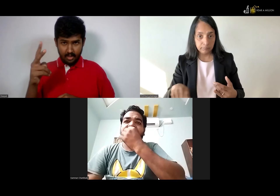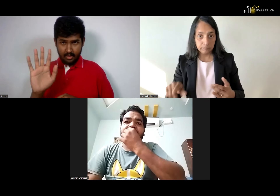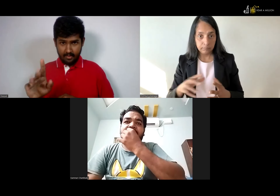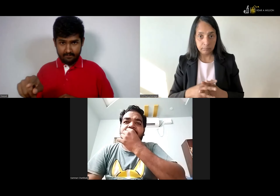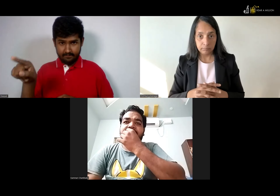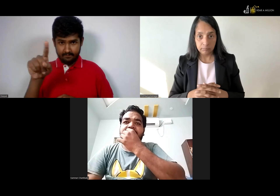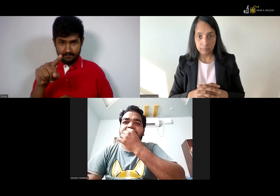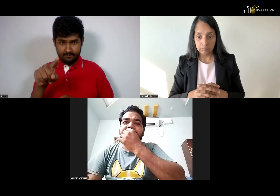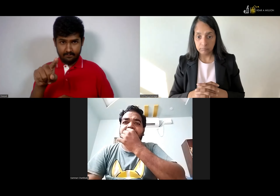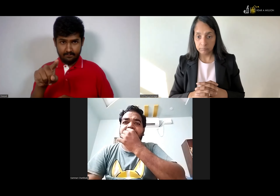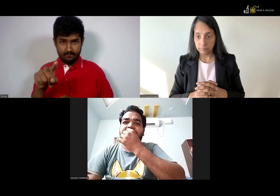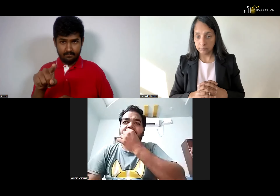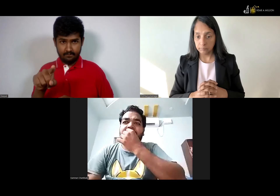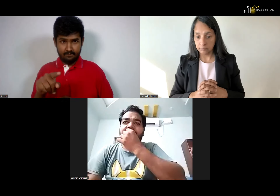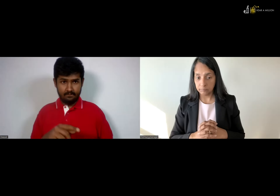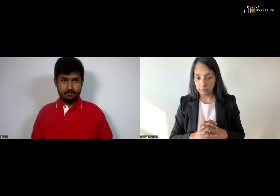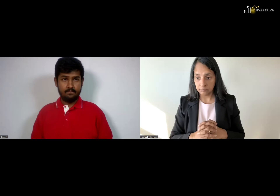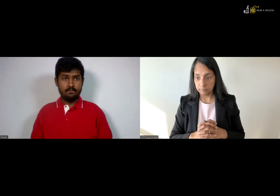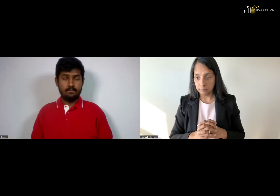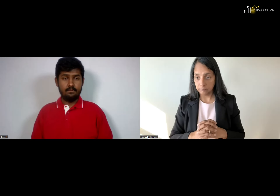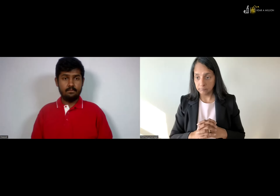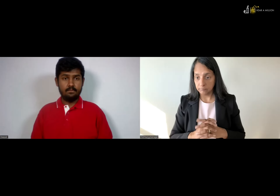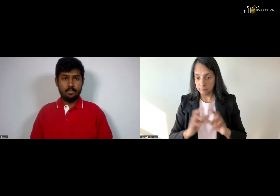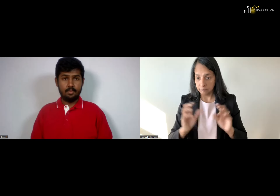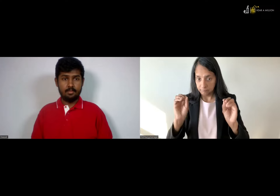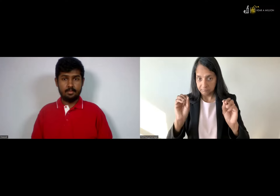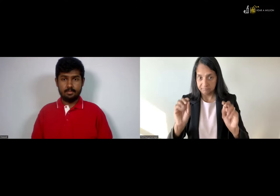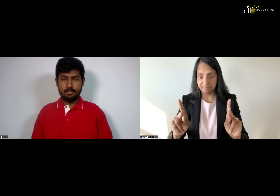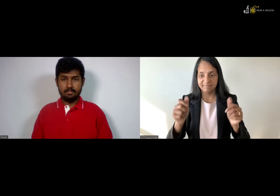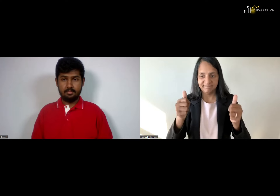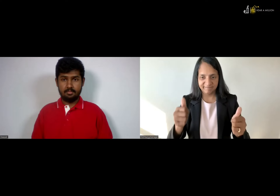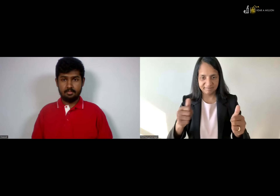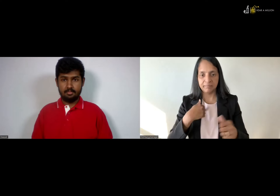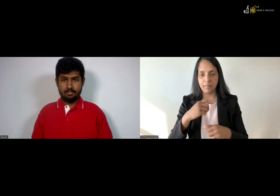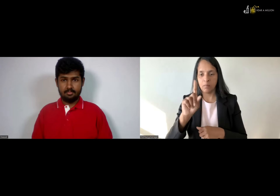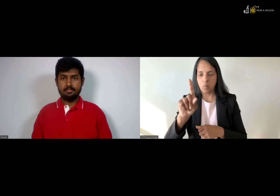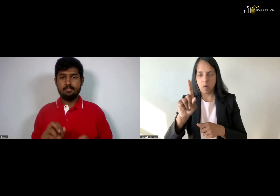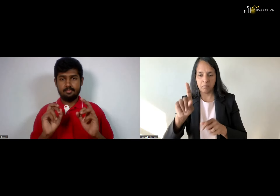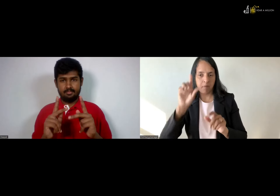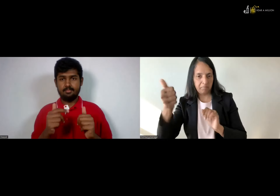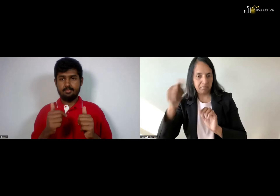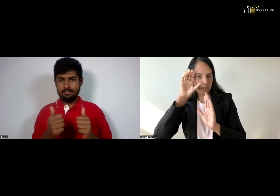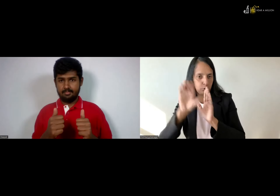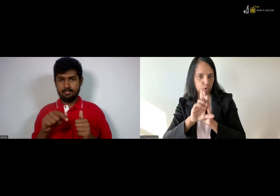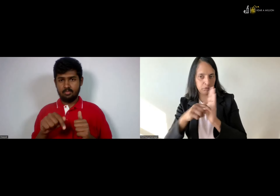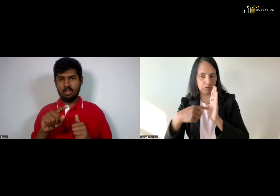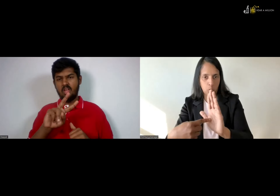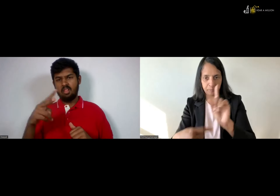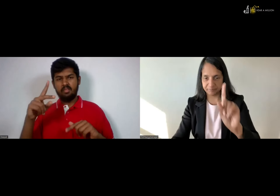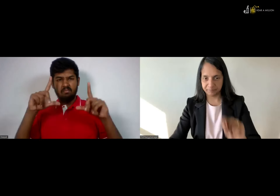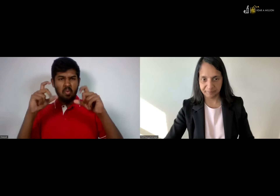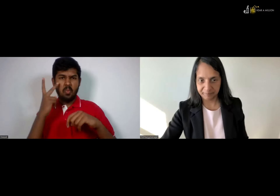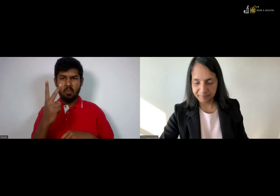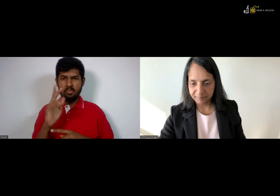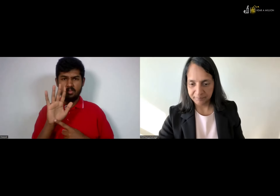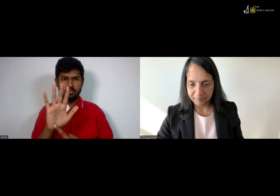Would you like to share anything, Kamari? Okay. Is there anyone who would like to share about the picture? Okay, I'll show